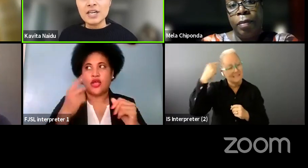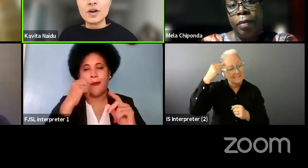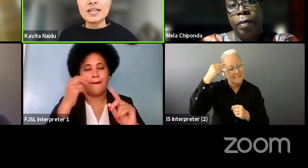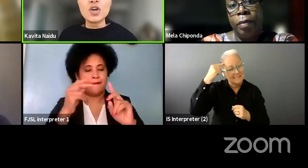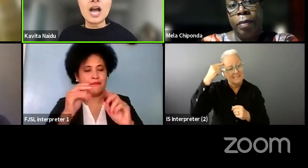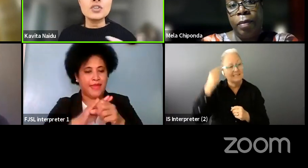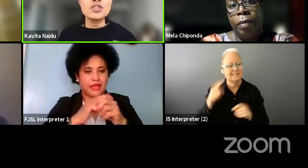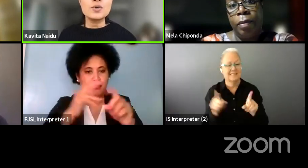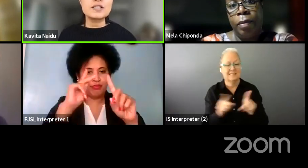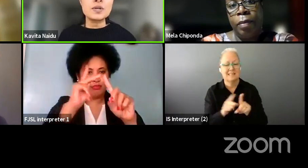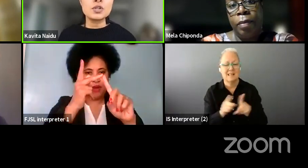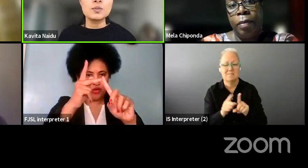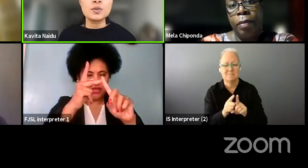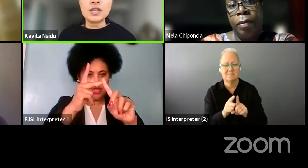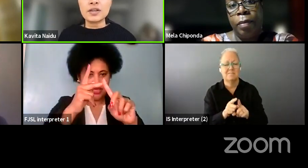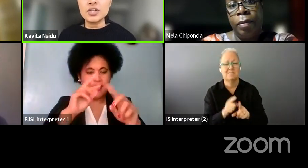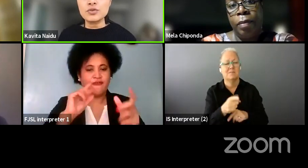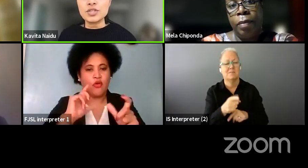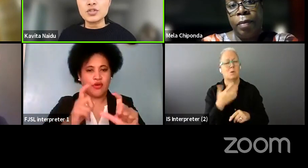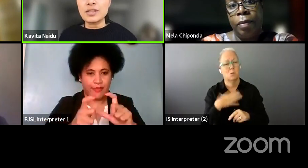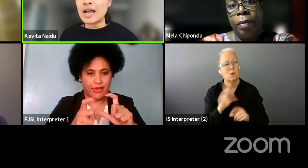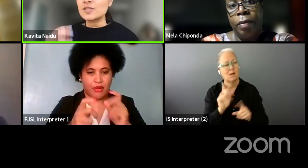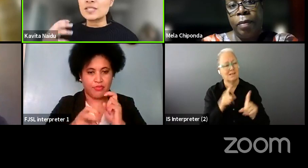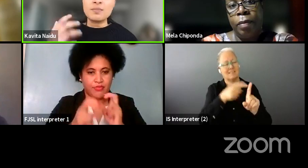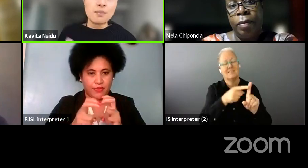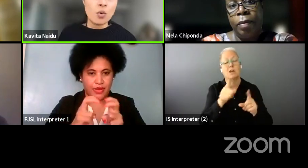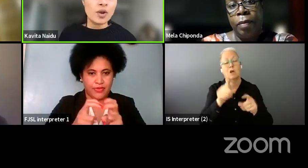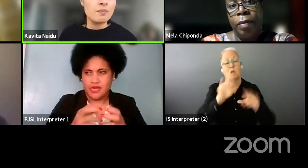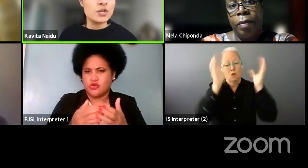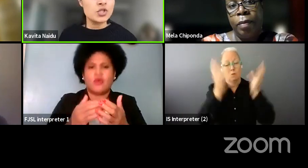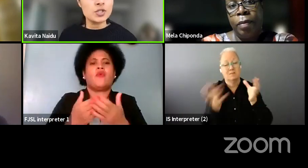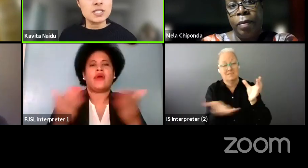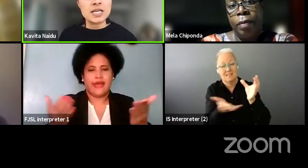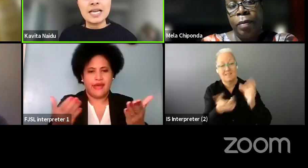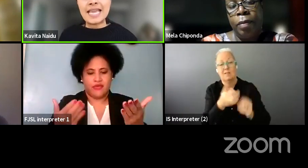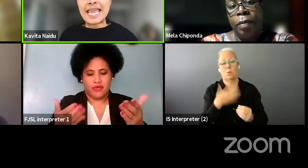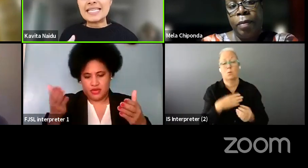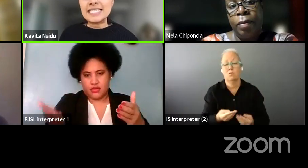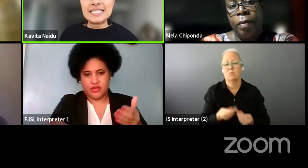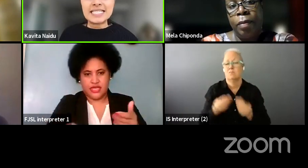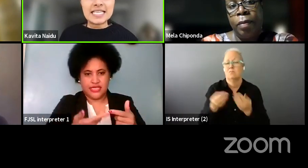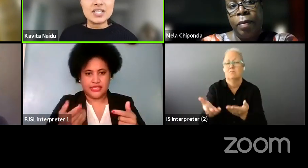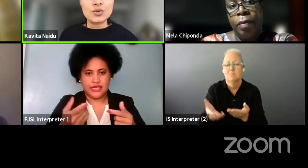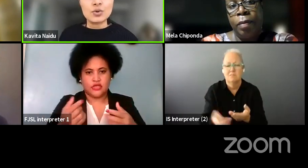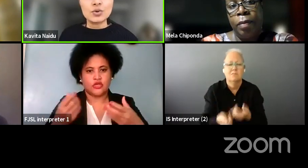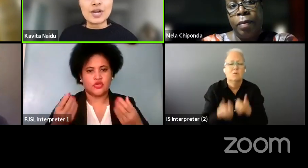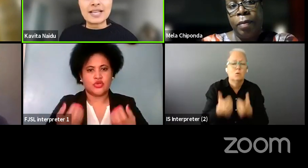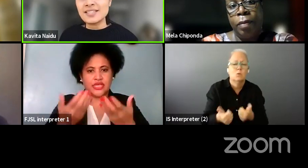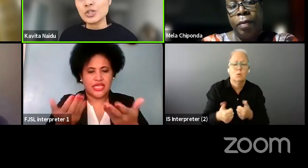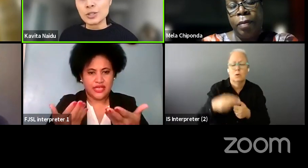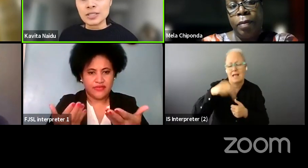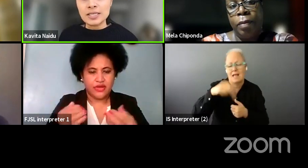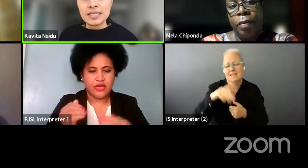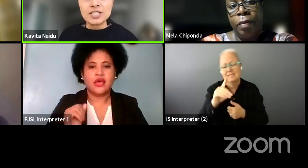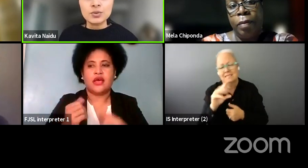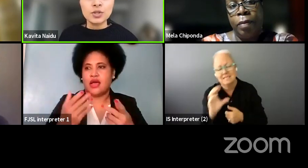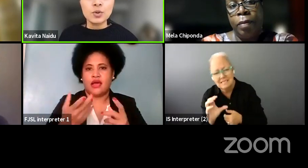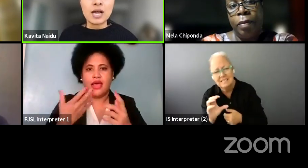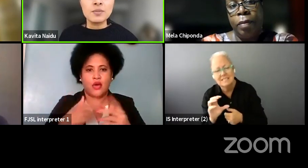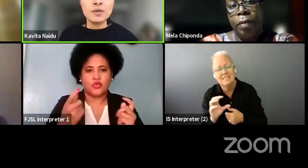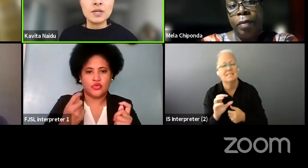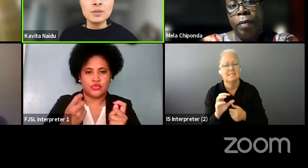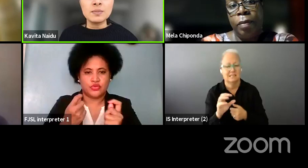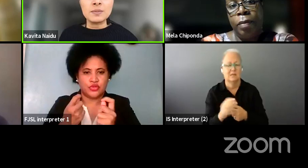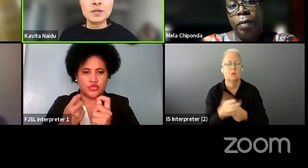countries, right? So how do you expect Global South countries to now submit more ambitious NDCs or transition into a